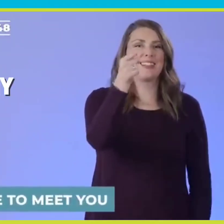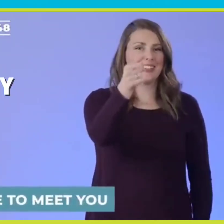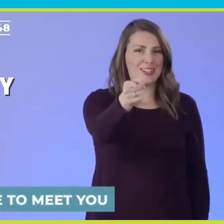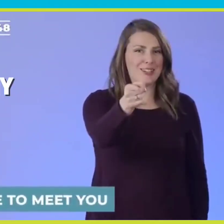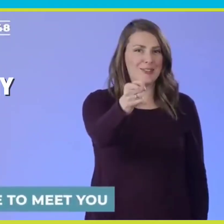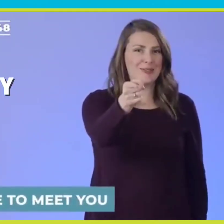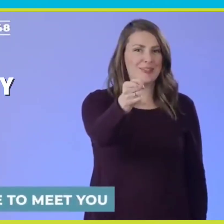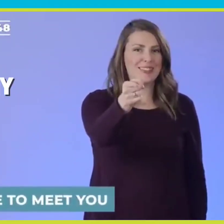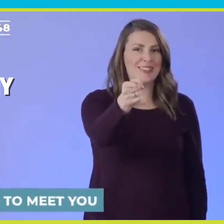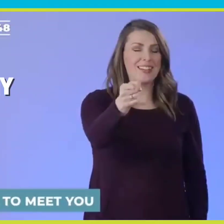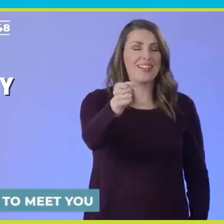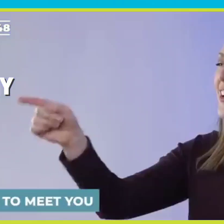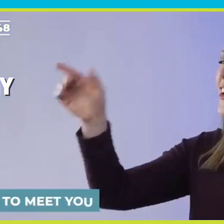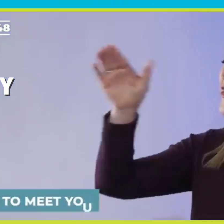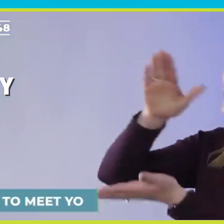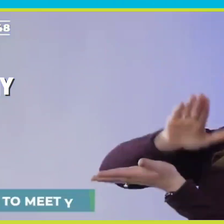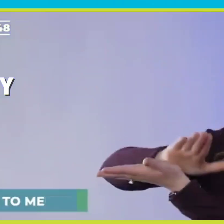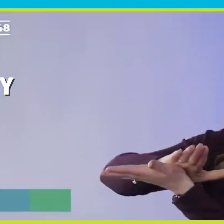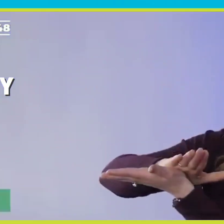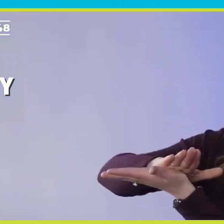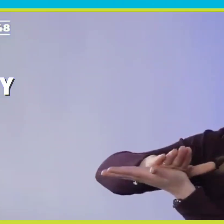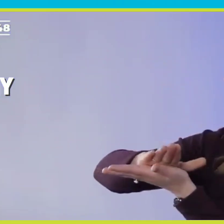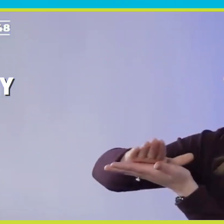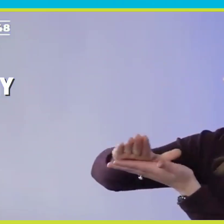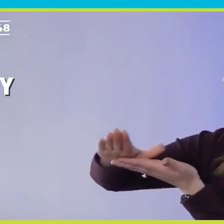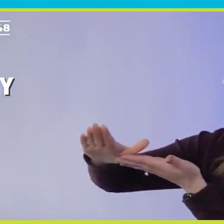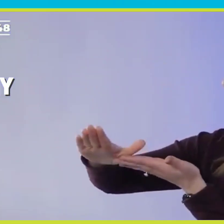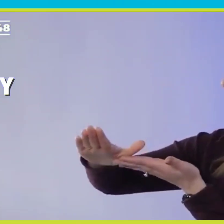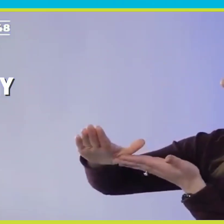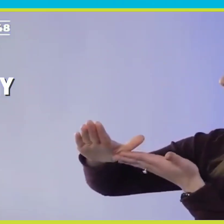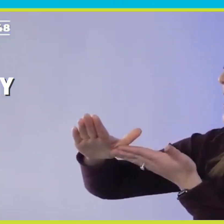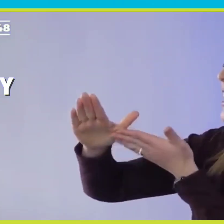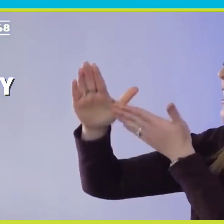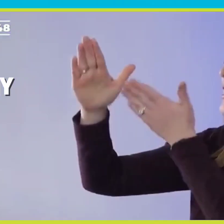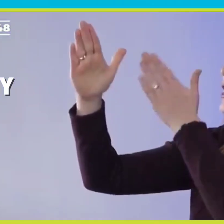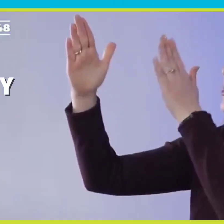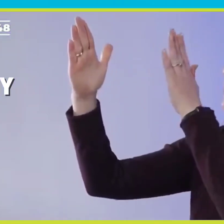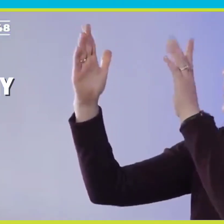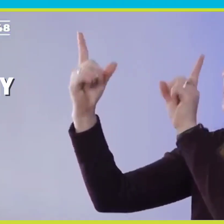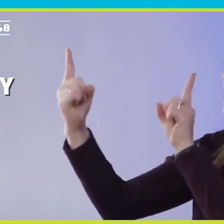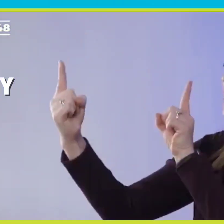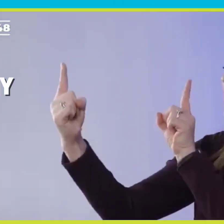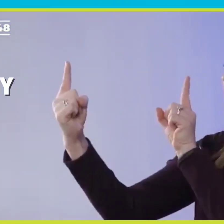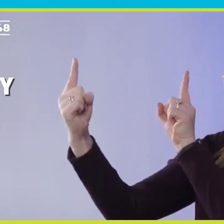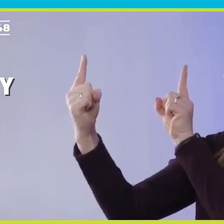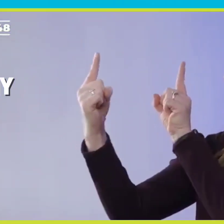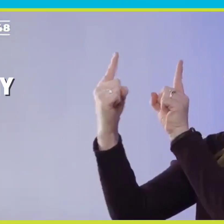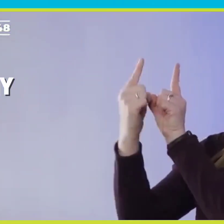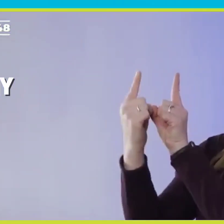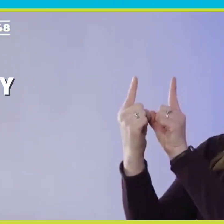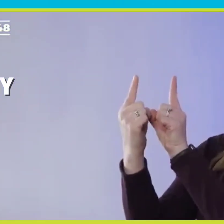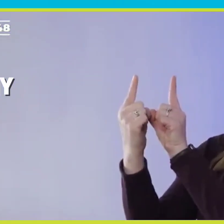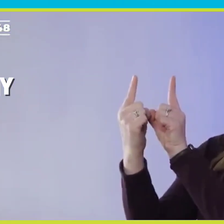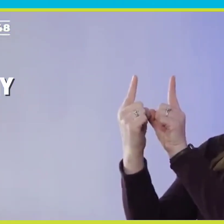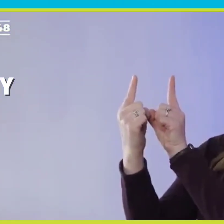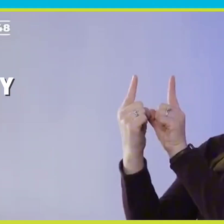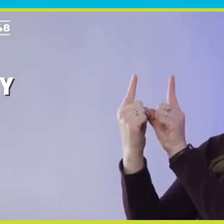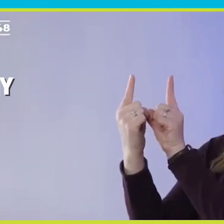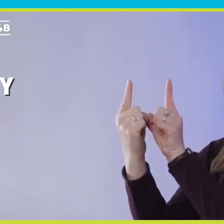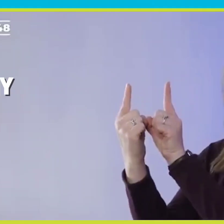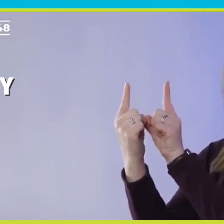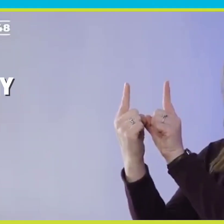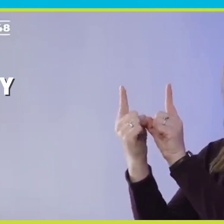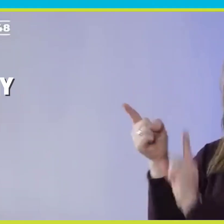meet you. You're signing nice, and then your people are standing up, coming